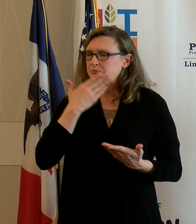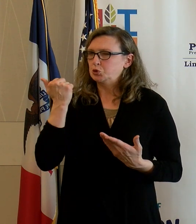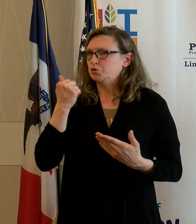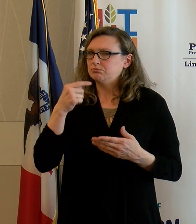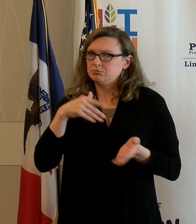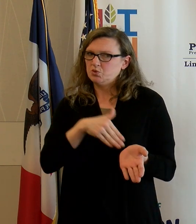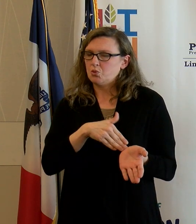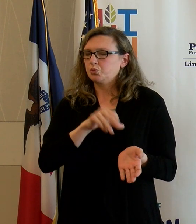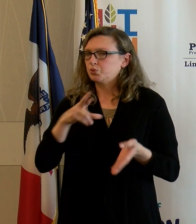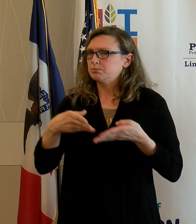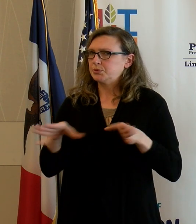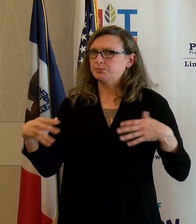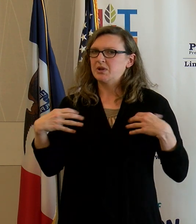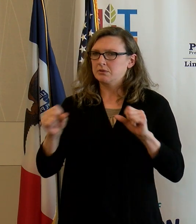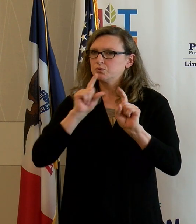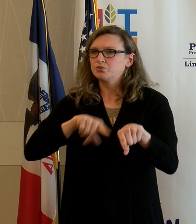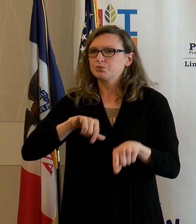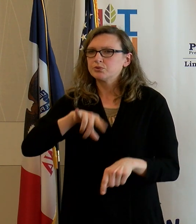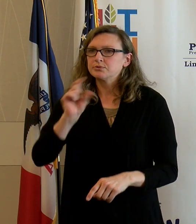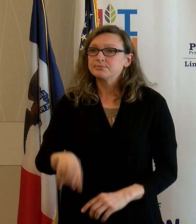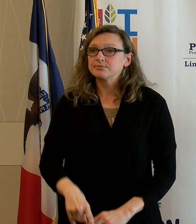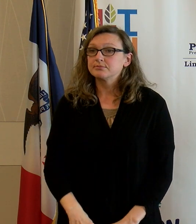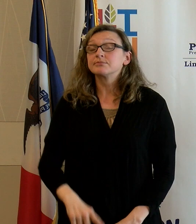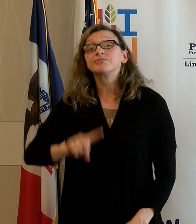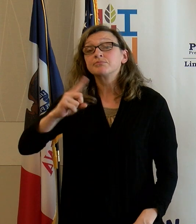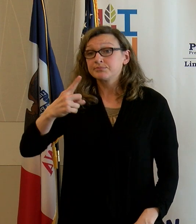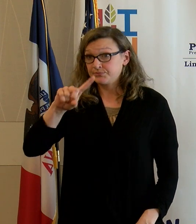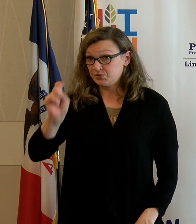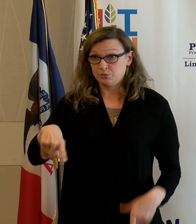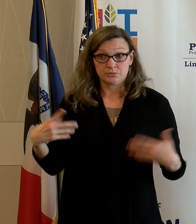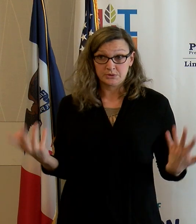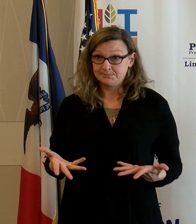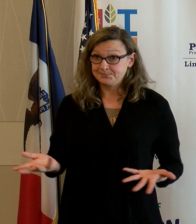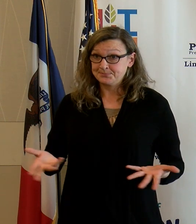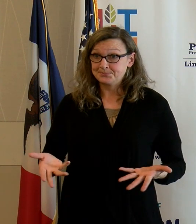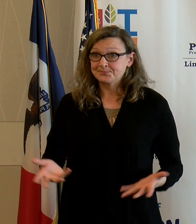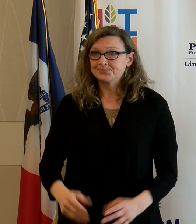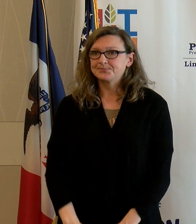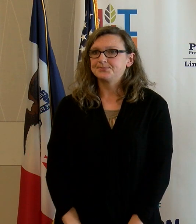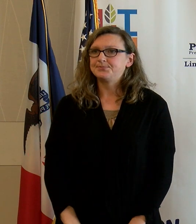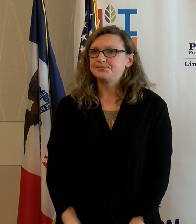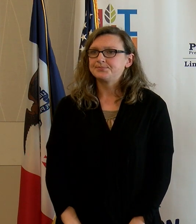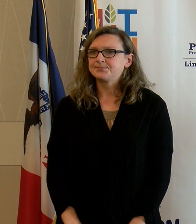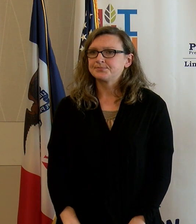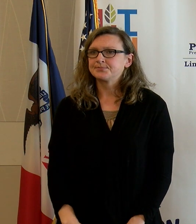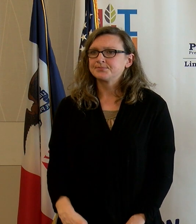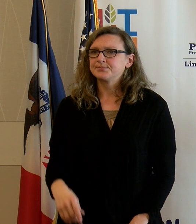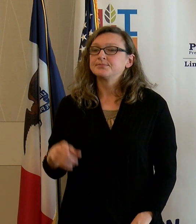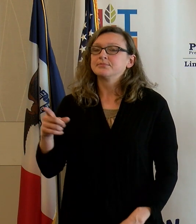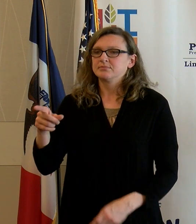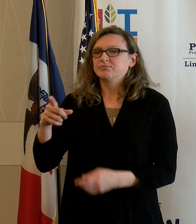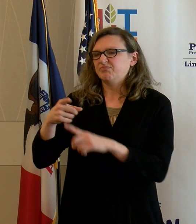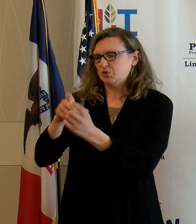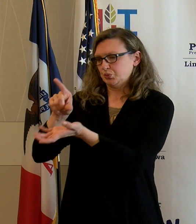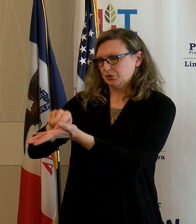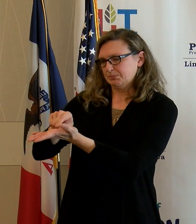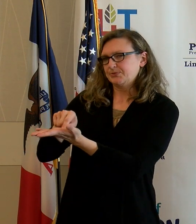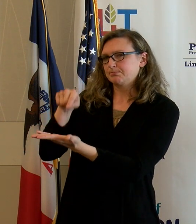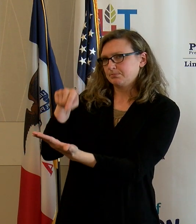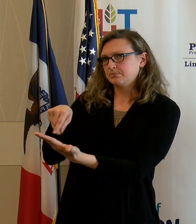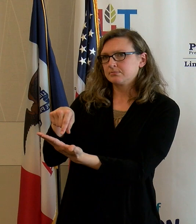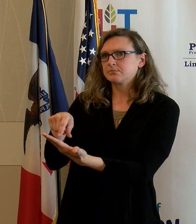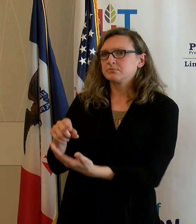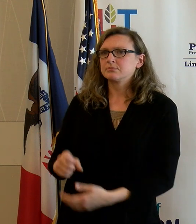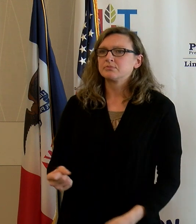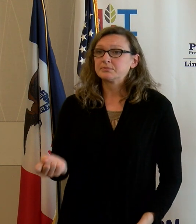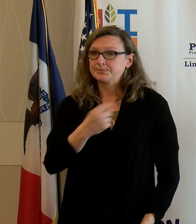professionals. The first couple of questions are from Michaela Ram at the Gazette. The governor confirmed that 21 of Linn County's